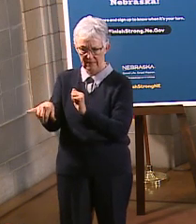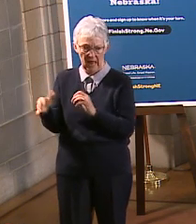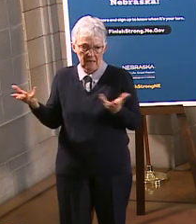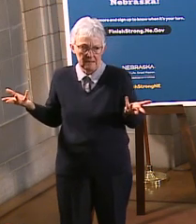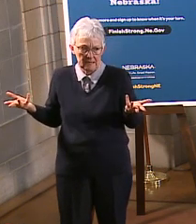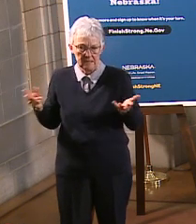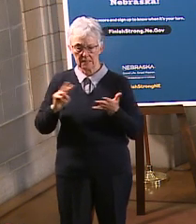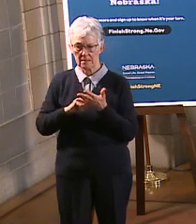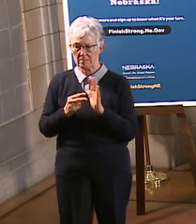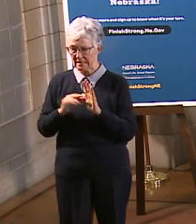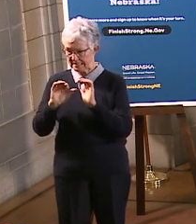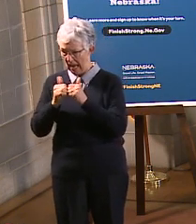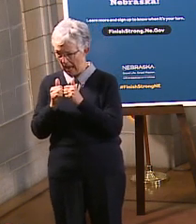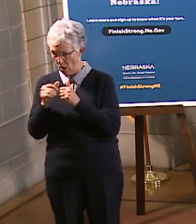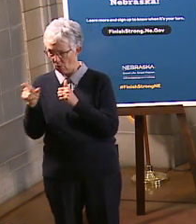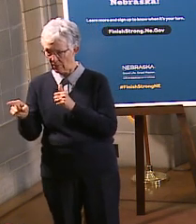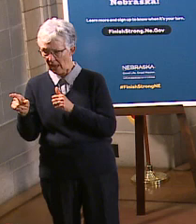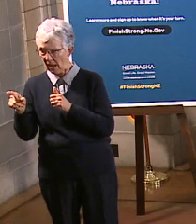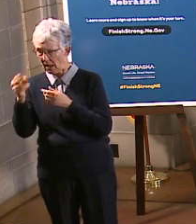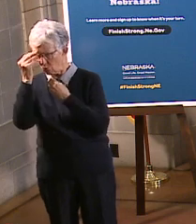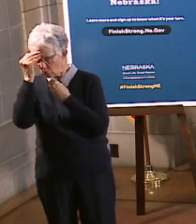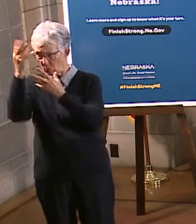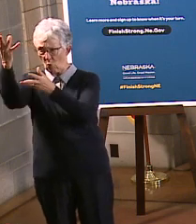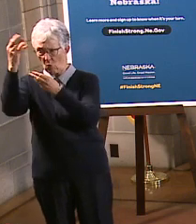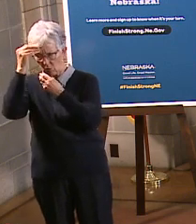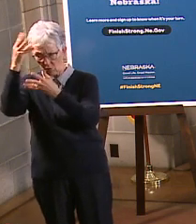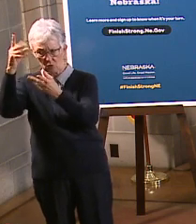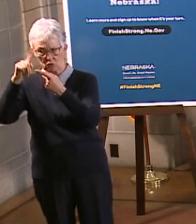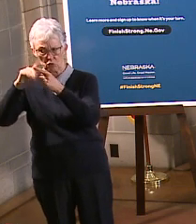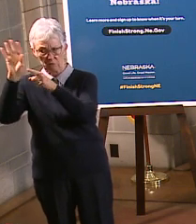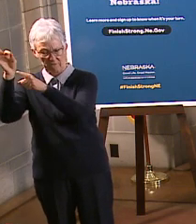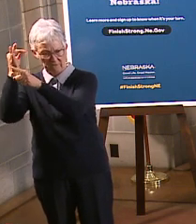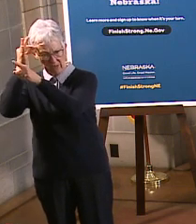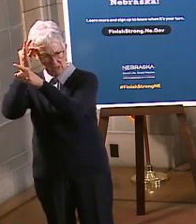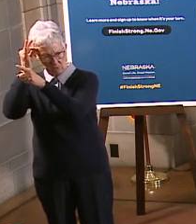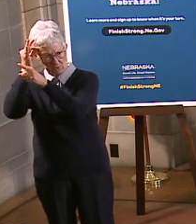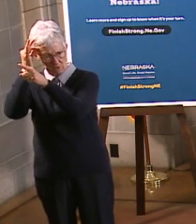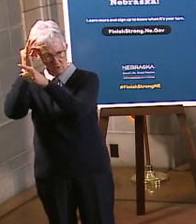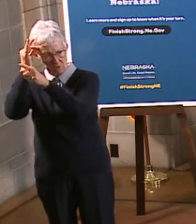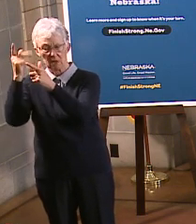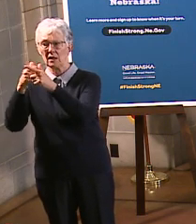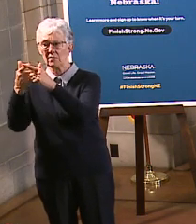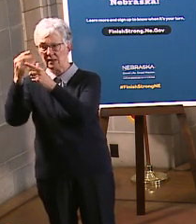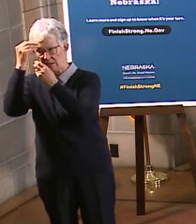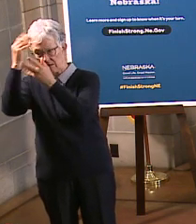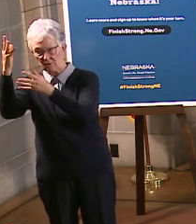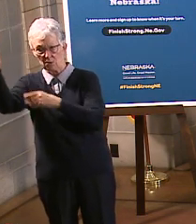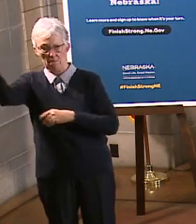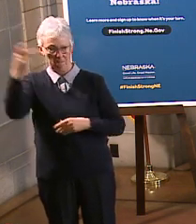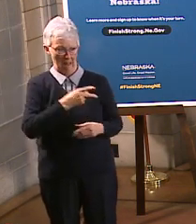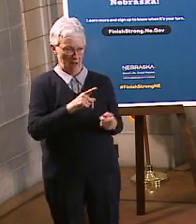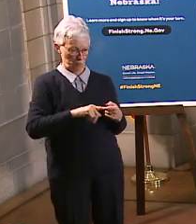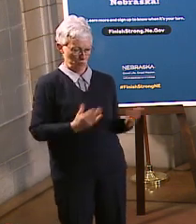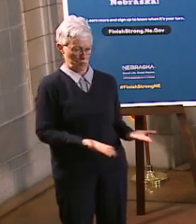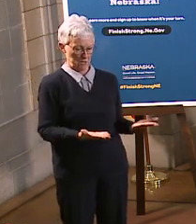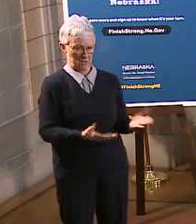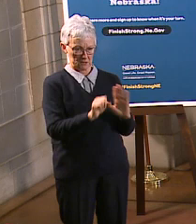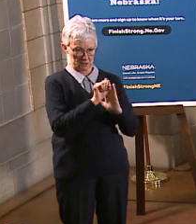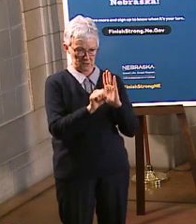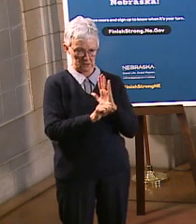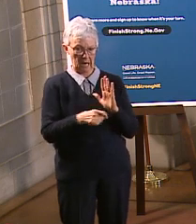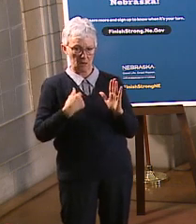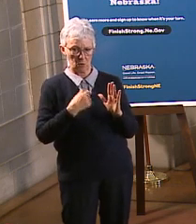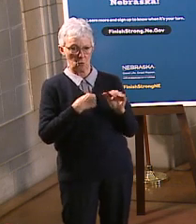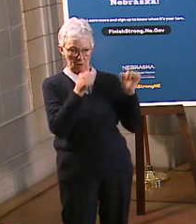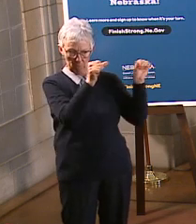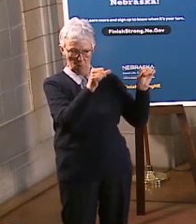the reporting is not done through the state. So they are going up to the federal government, and then the information is coming back down to us. Now, we are